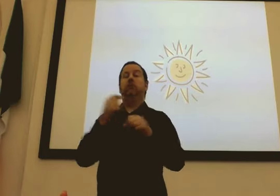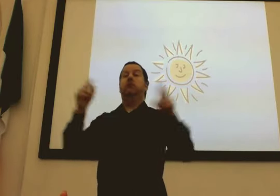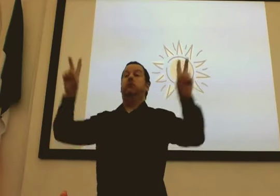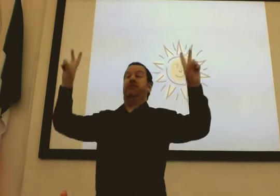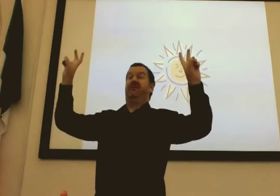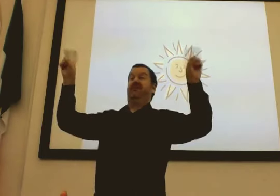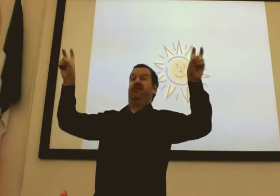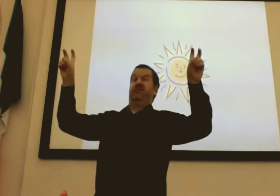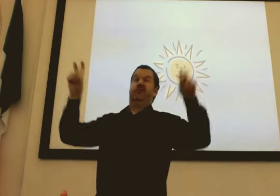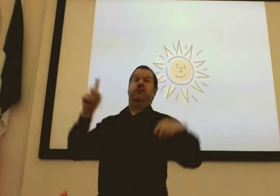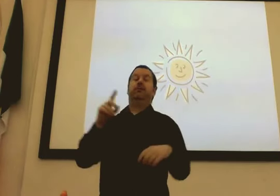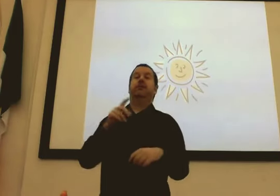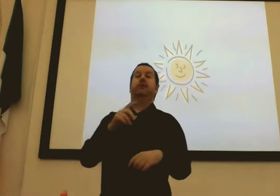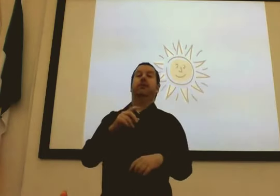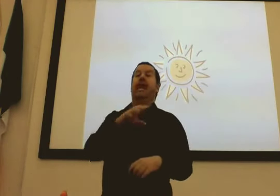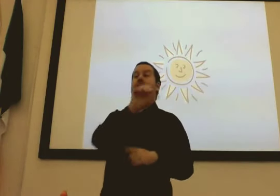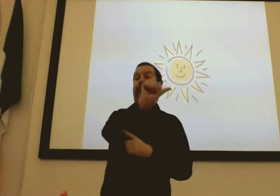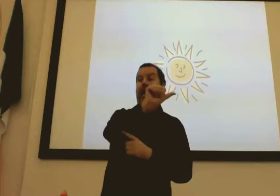speak about